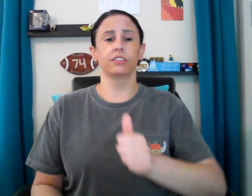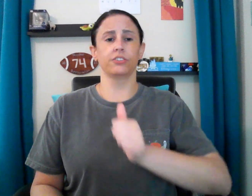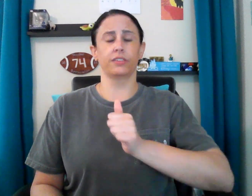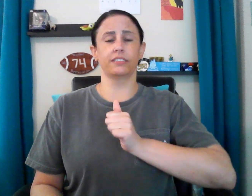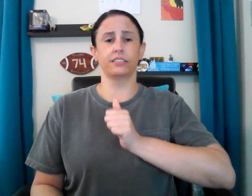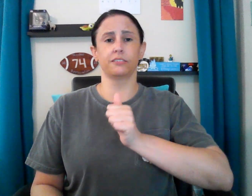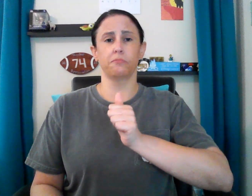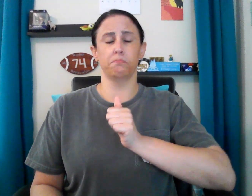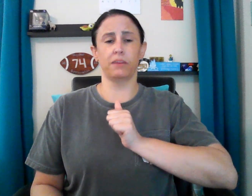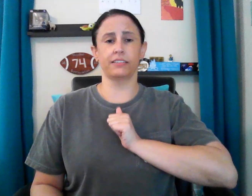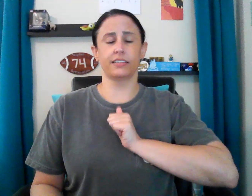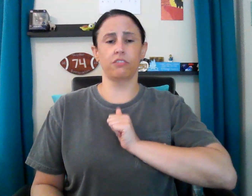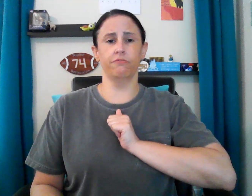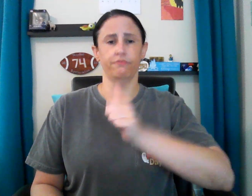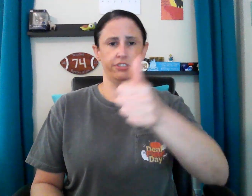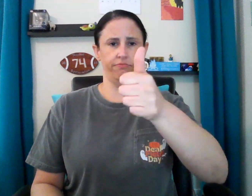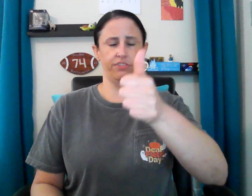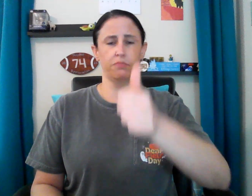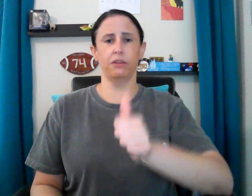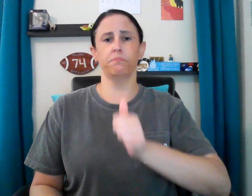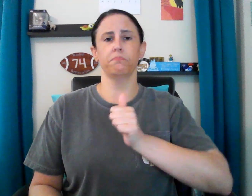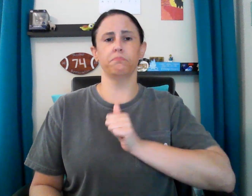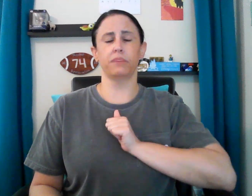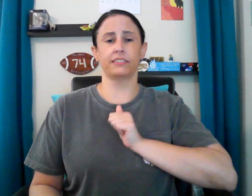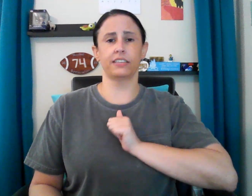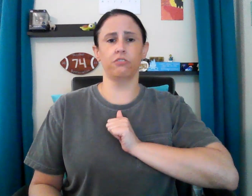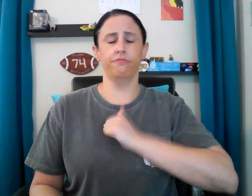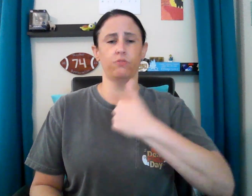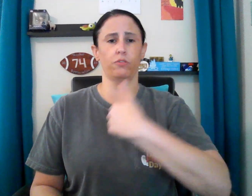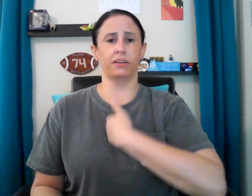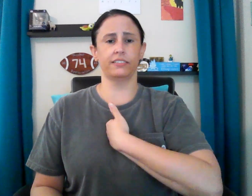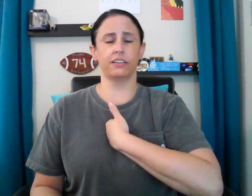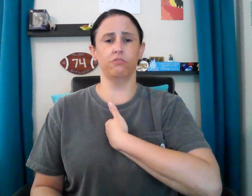So this is myself, thumb up, myself or myself,